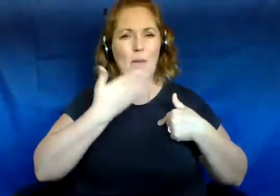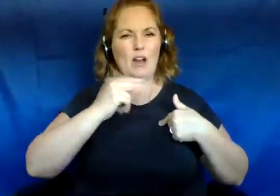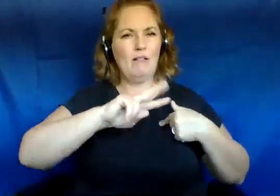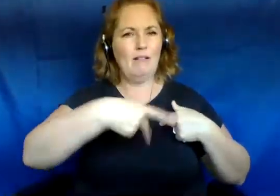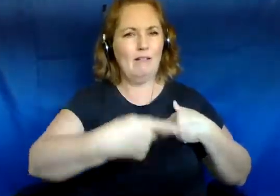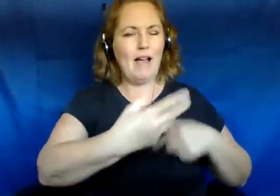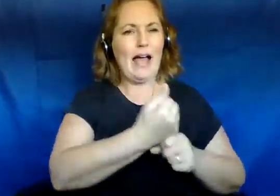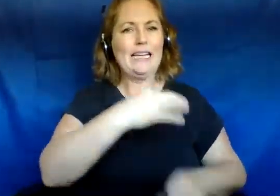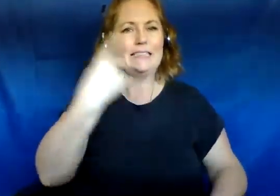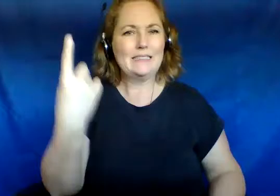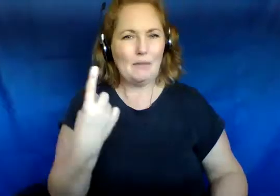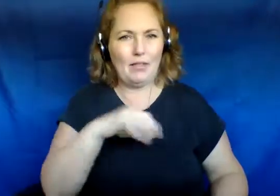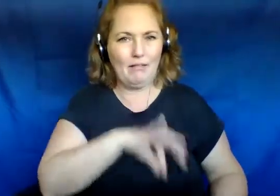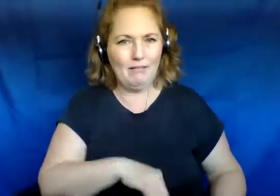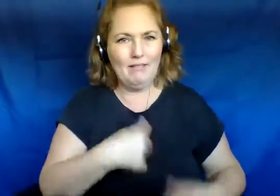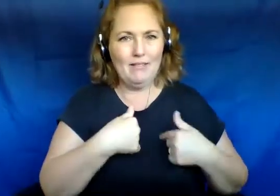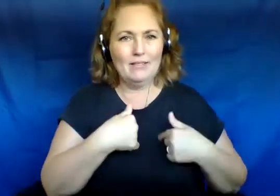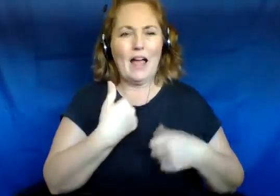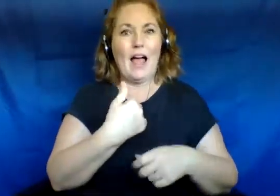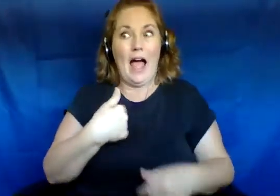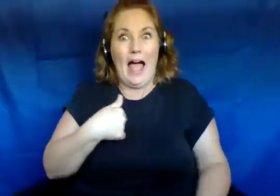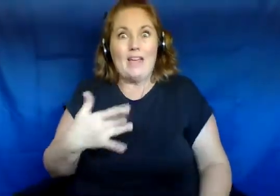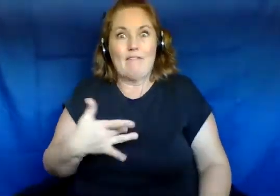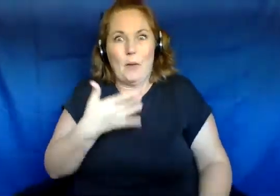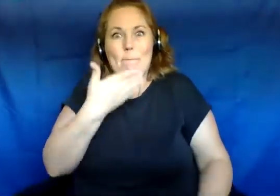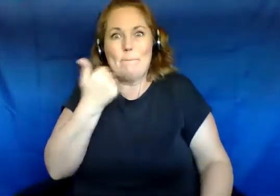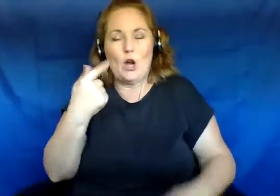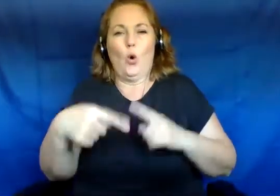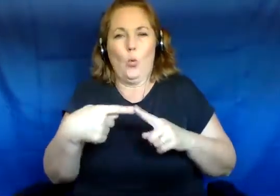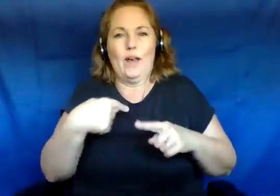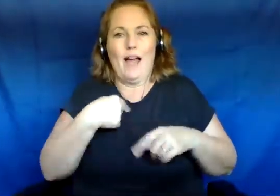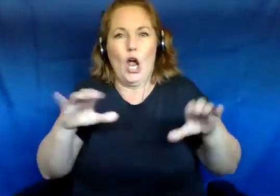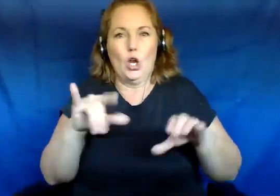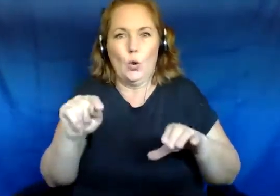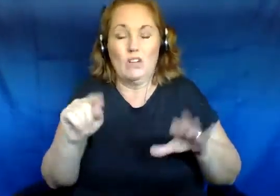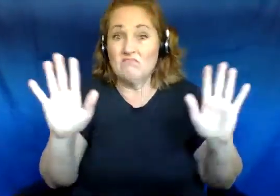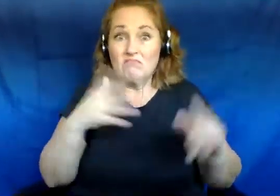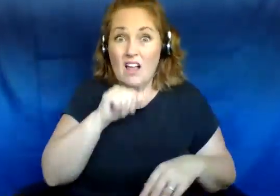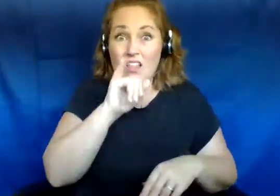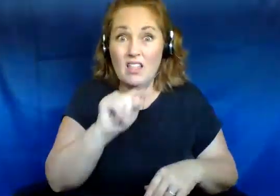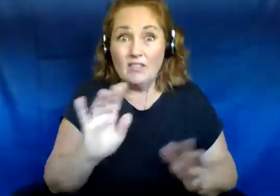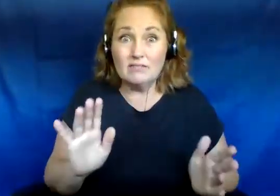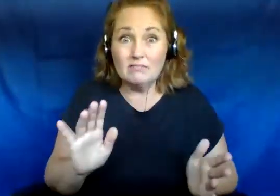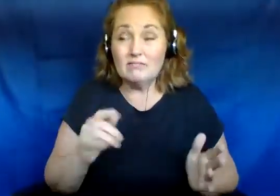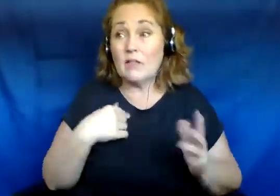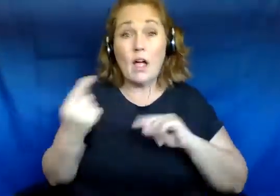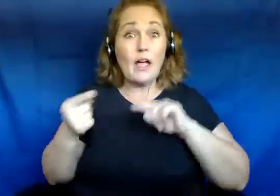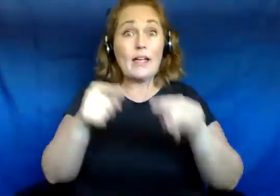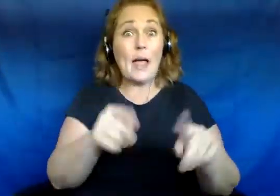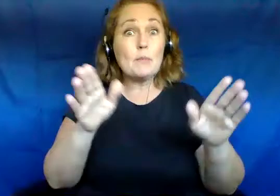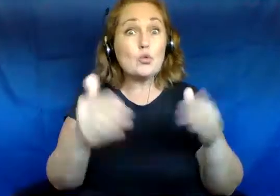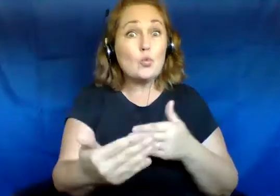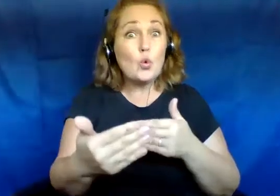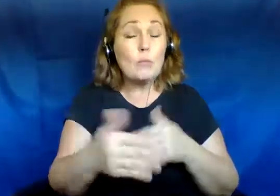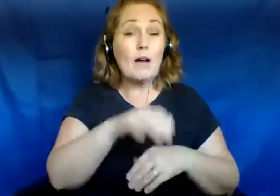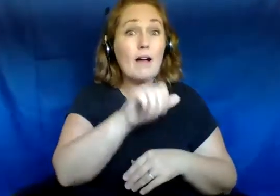it because it makes me feel better. And I love it. When I came to the rooms of